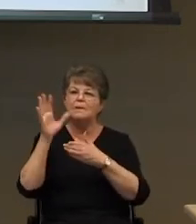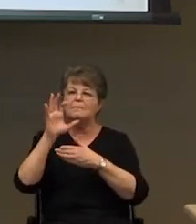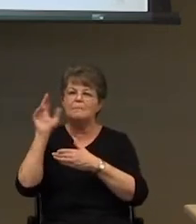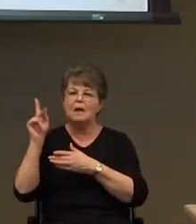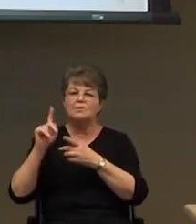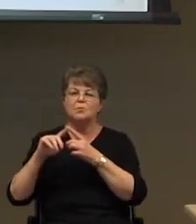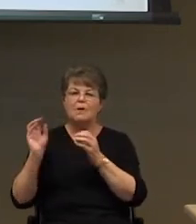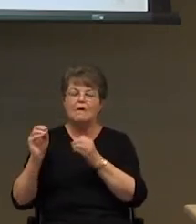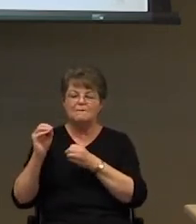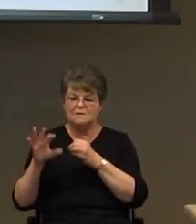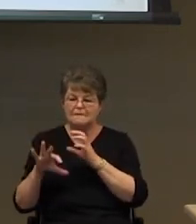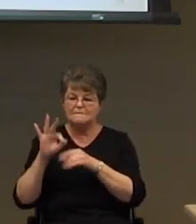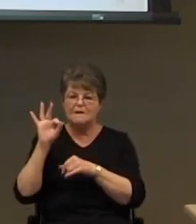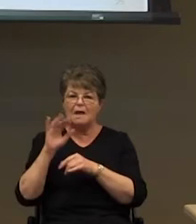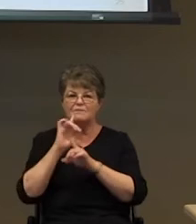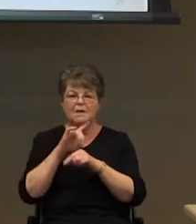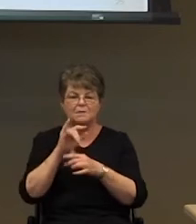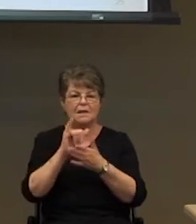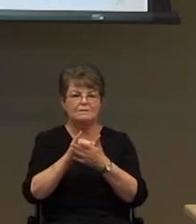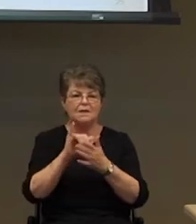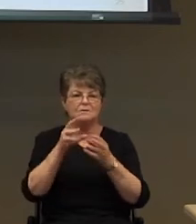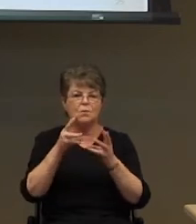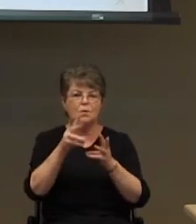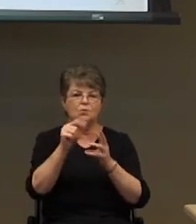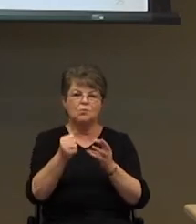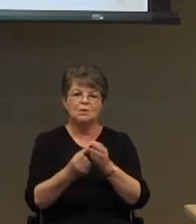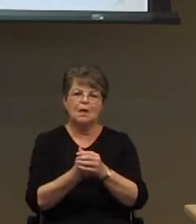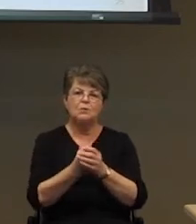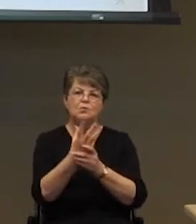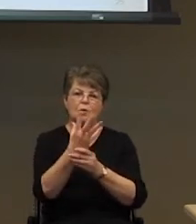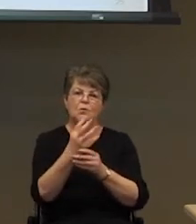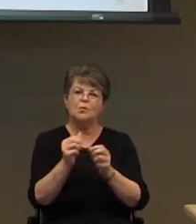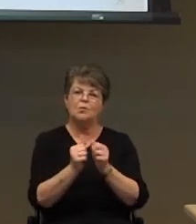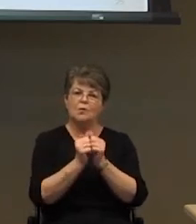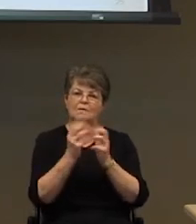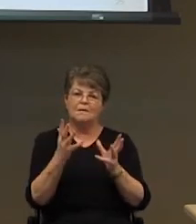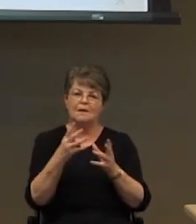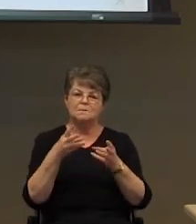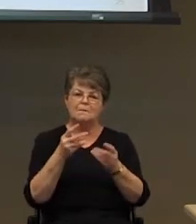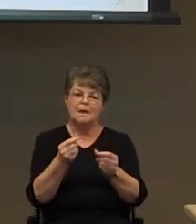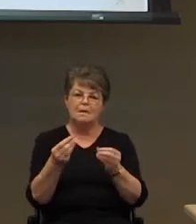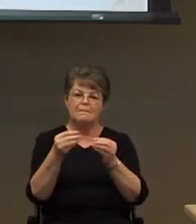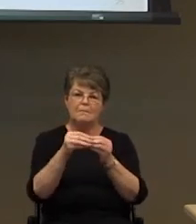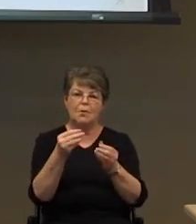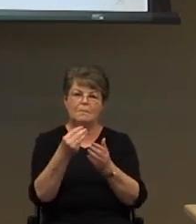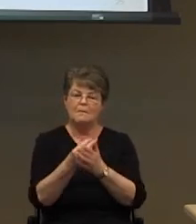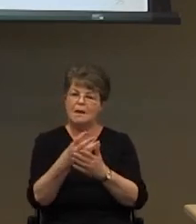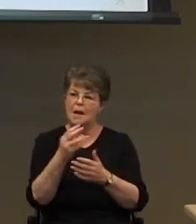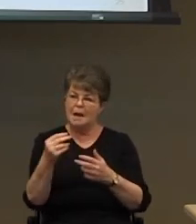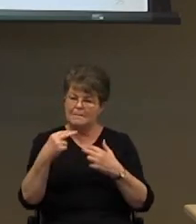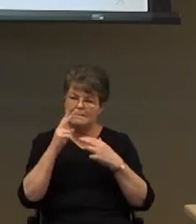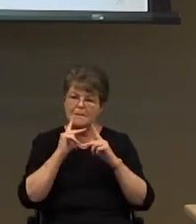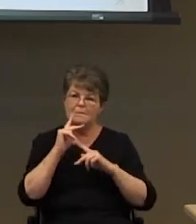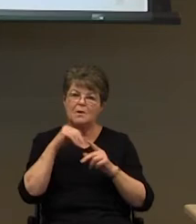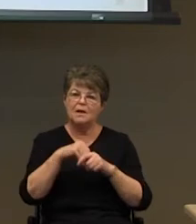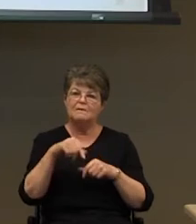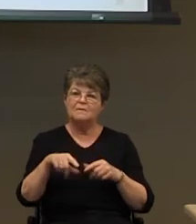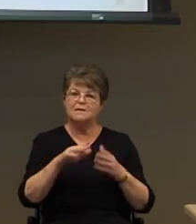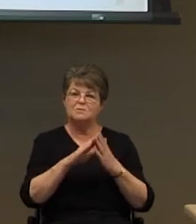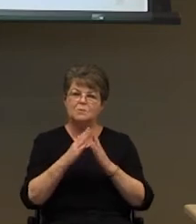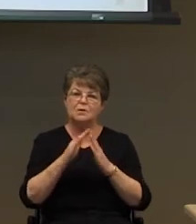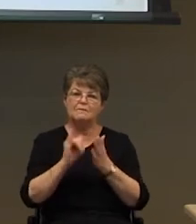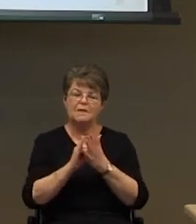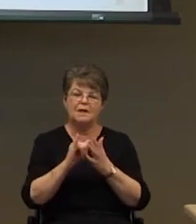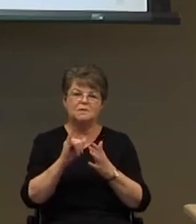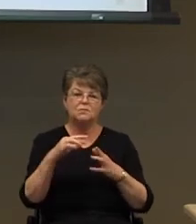you. That's a way you can grow capacity without having to spend more money. And to your point, John, there are people in this community that are retired